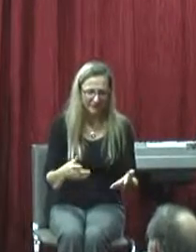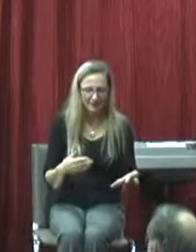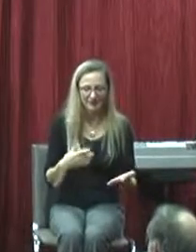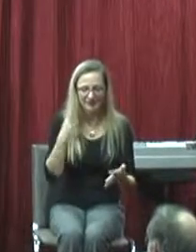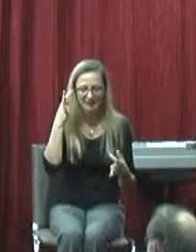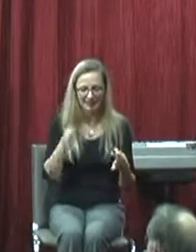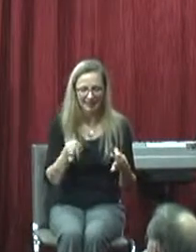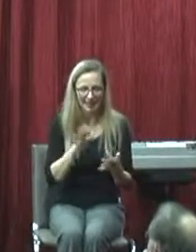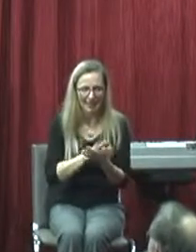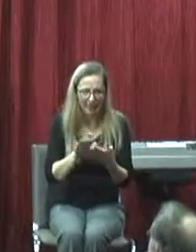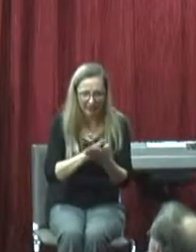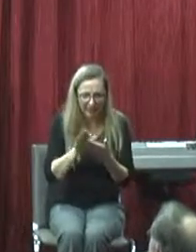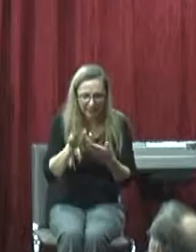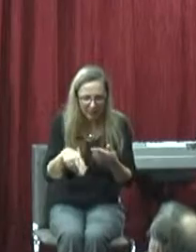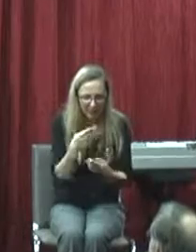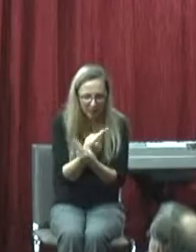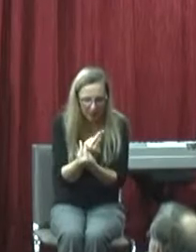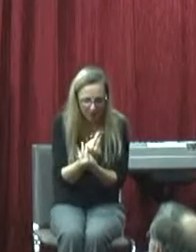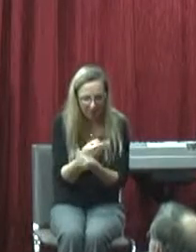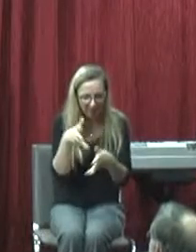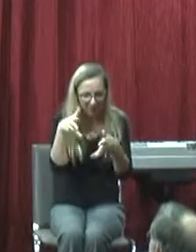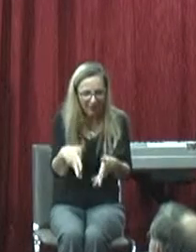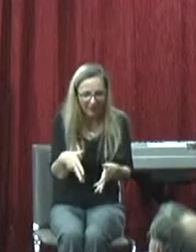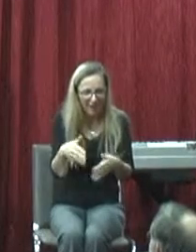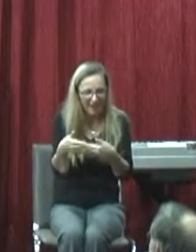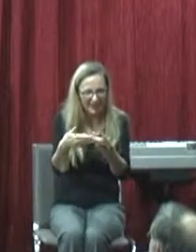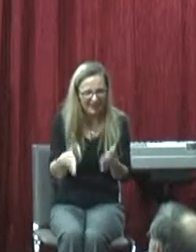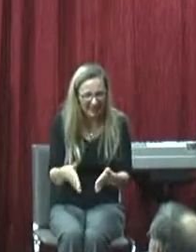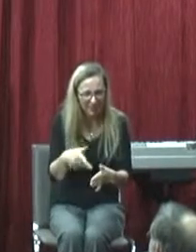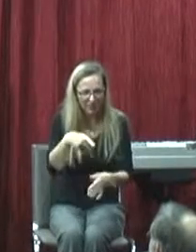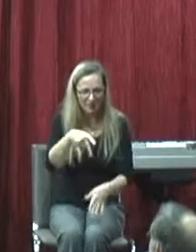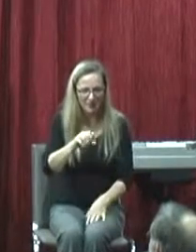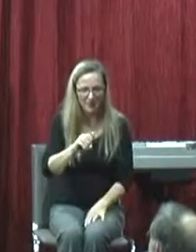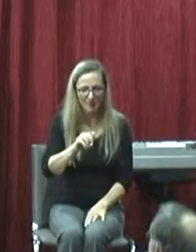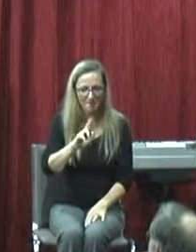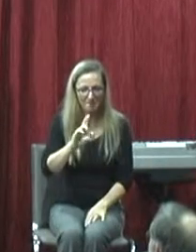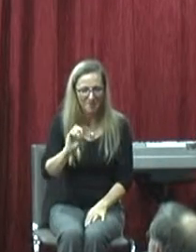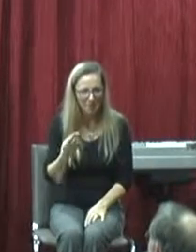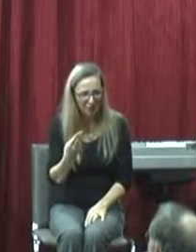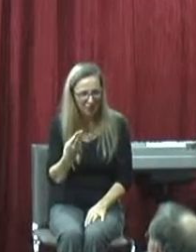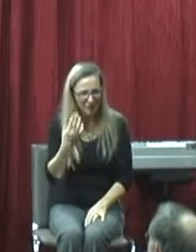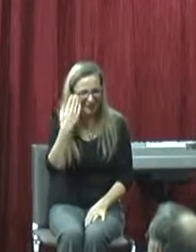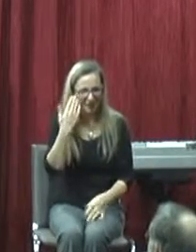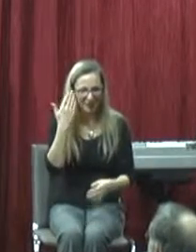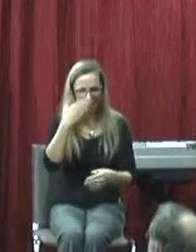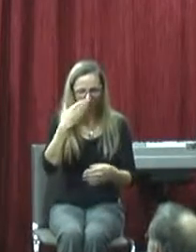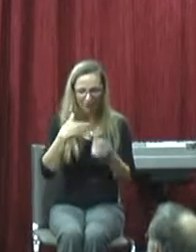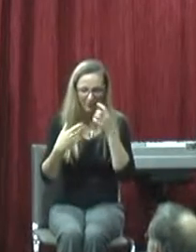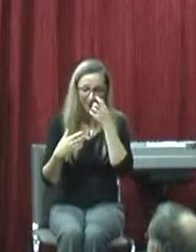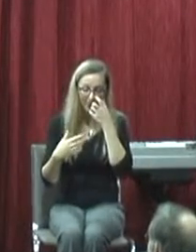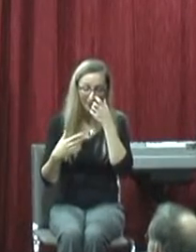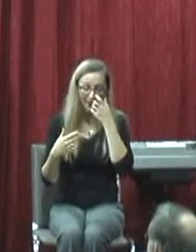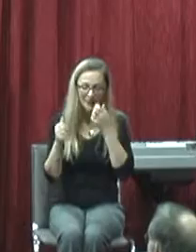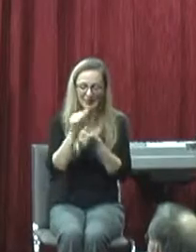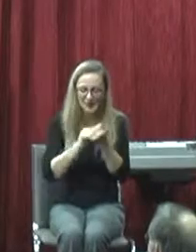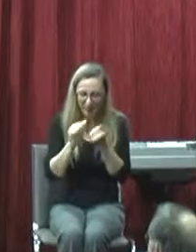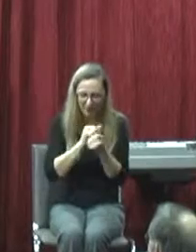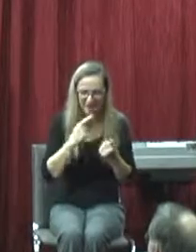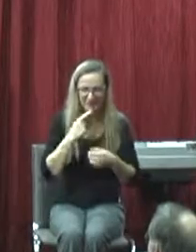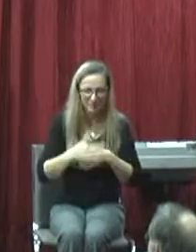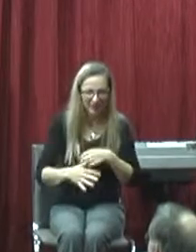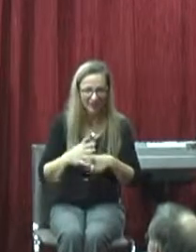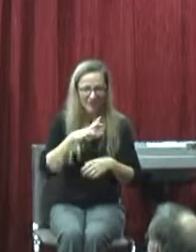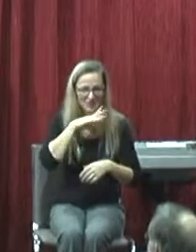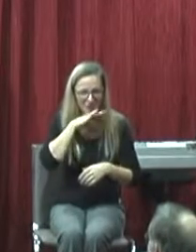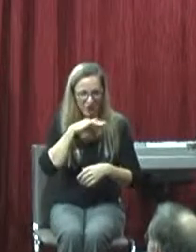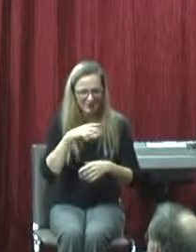he decided to clean it up and leave it on his neighbor's porch. He took the rabbit into the bathroom, washed off all the blood and the dirt.